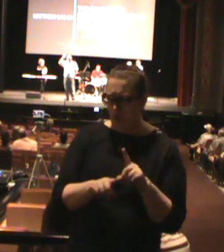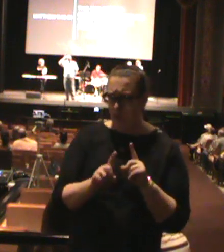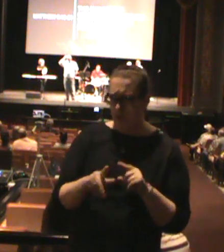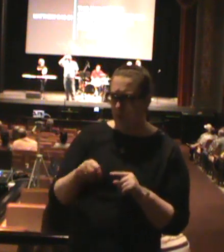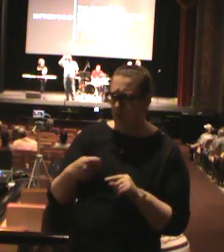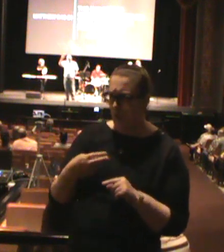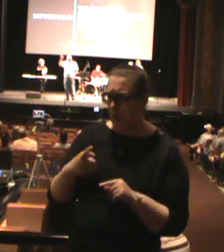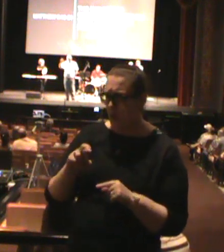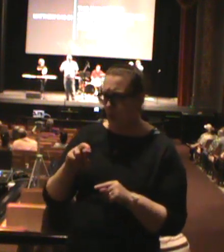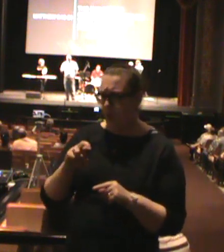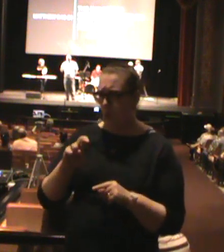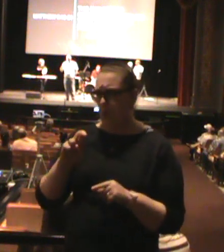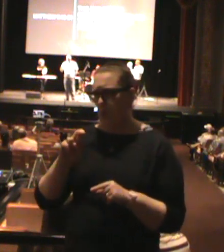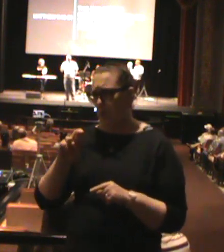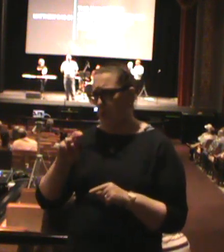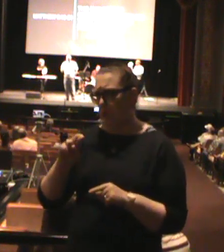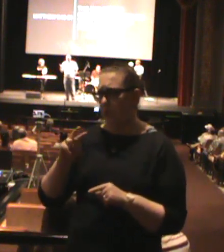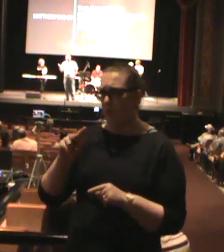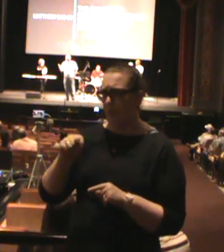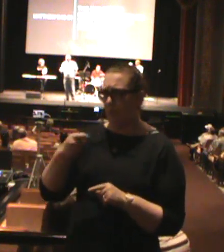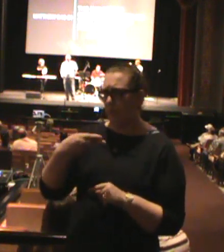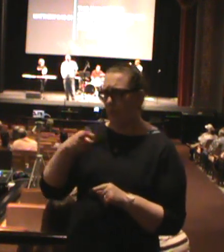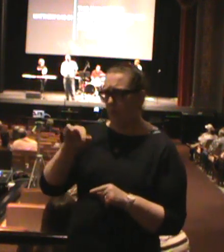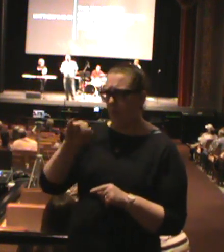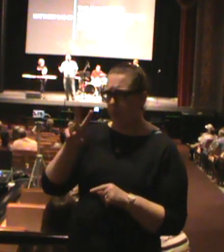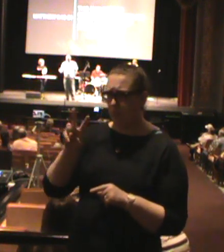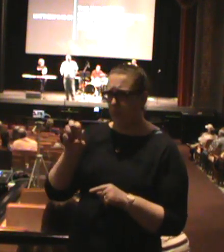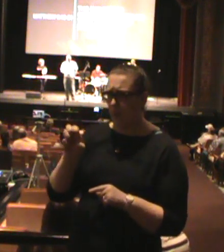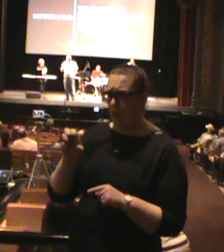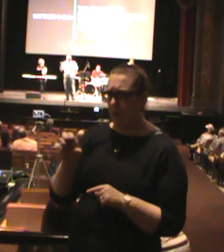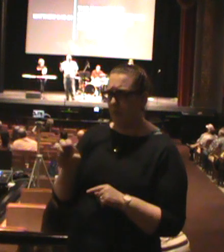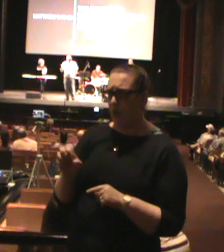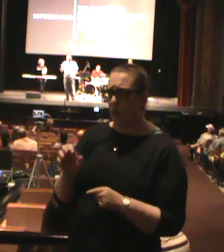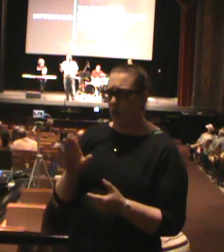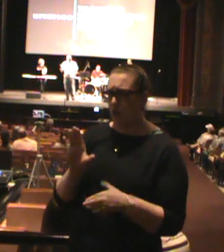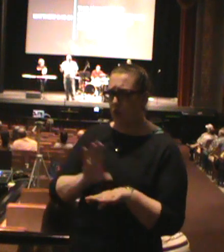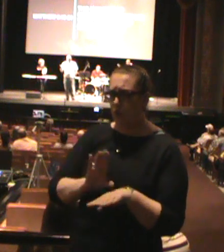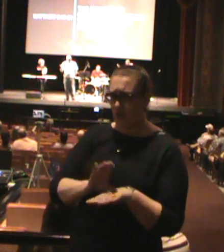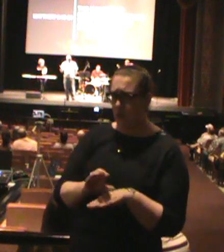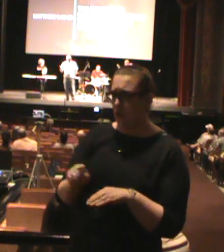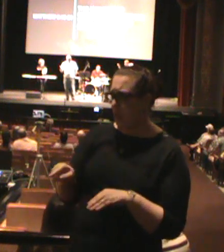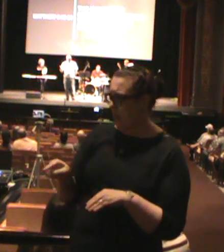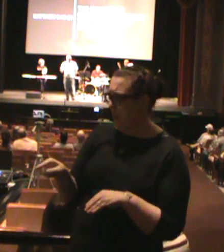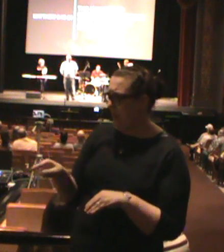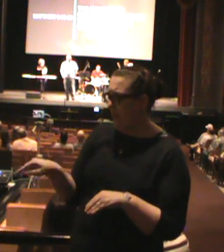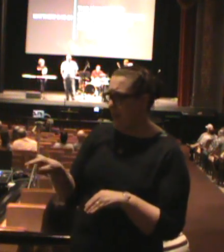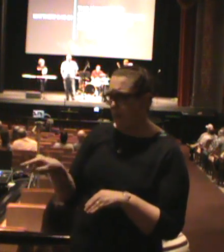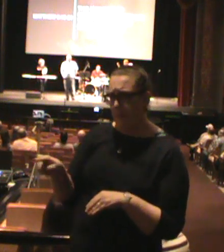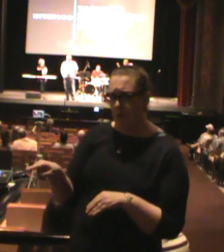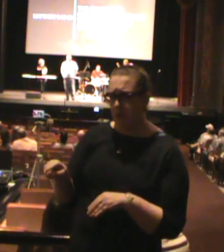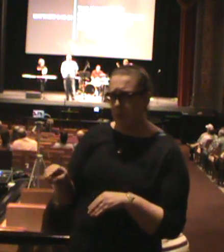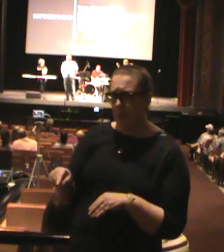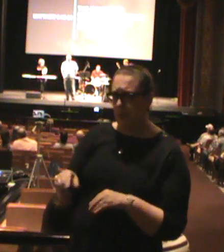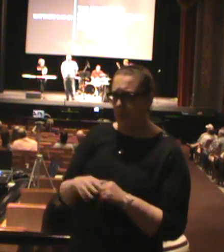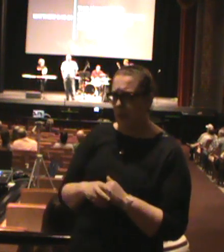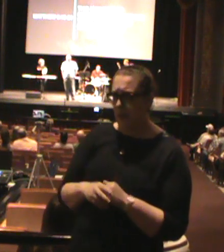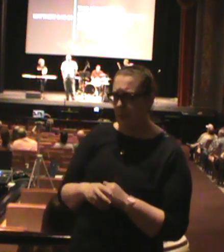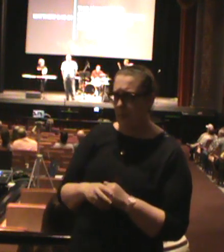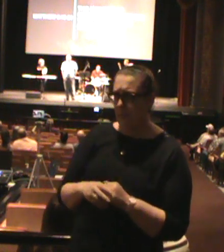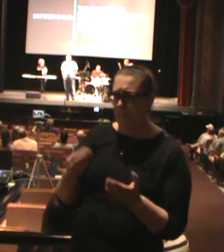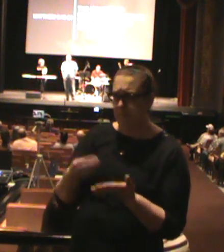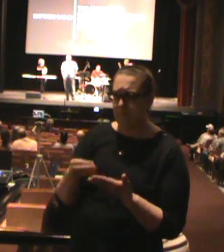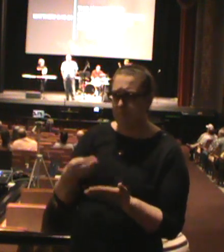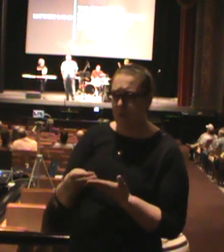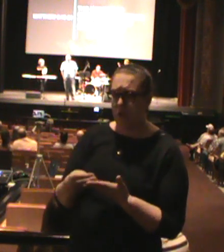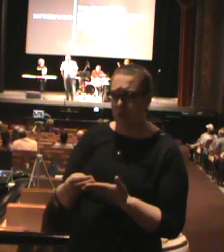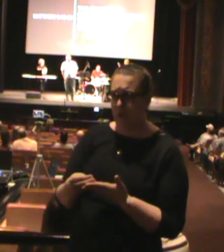she's going to Nicaragua on a mission trip, and so they're doing, crazy enough, a pork butt fundraiser today. And she didn't know we had a